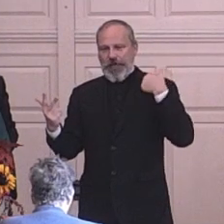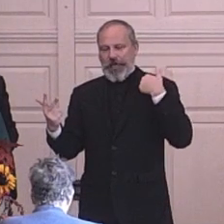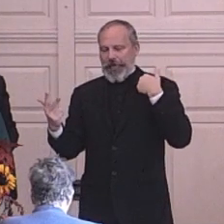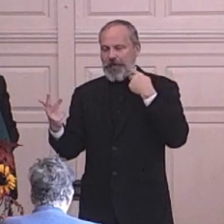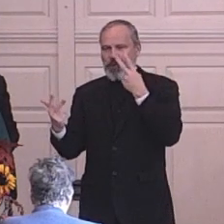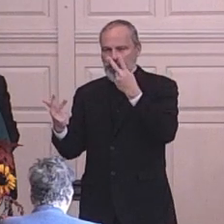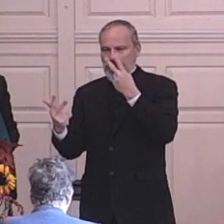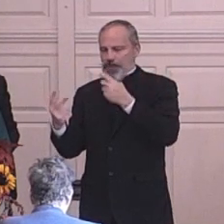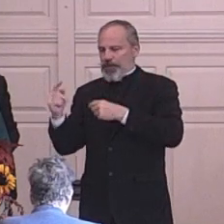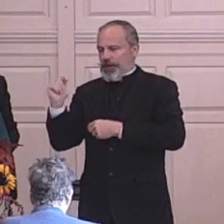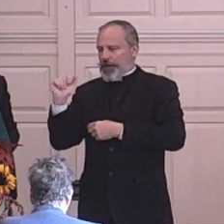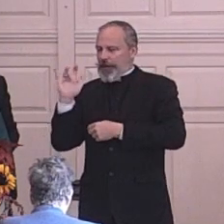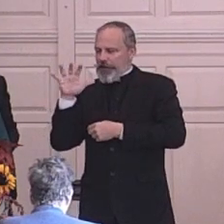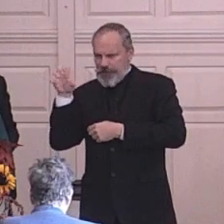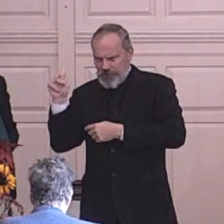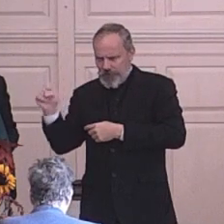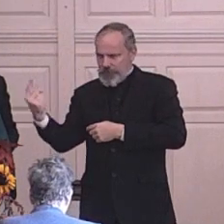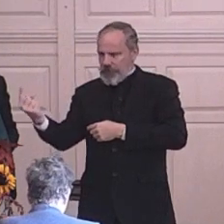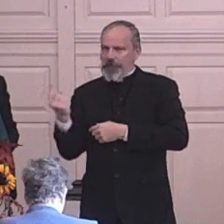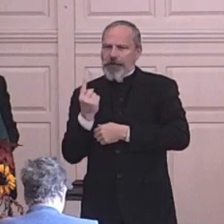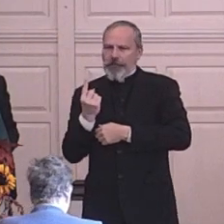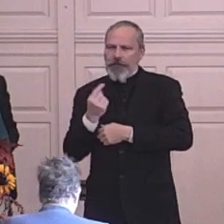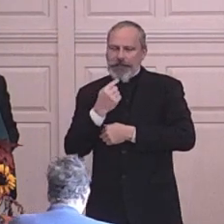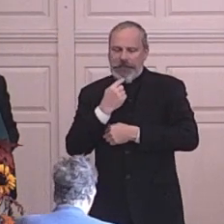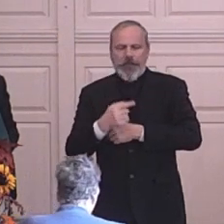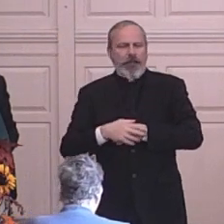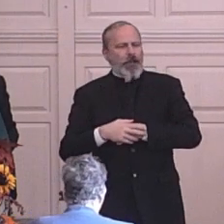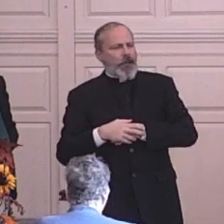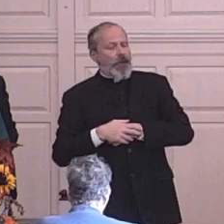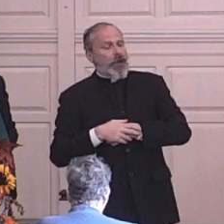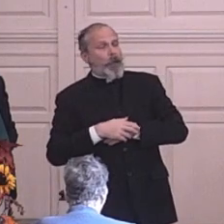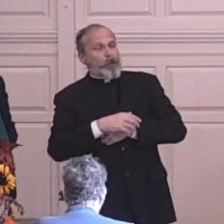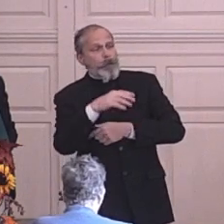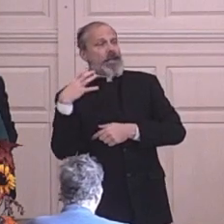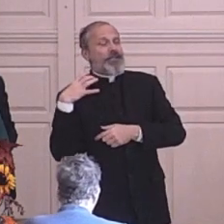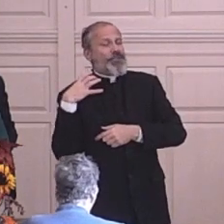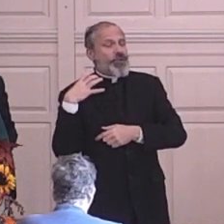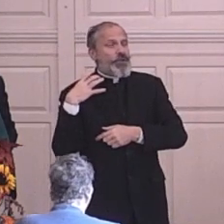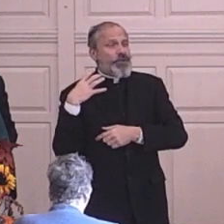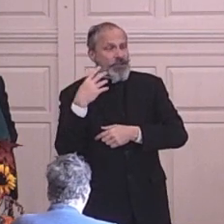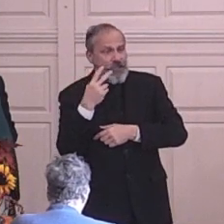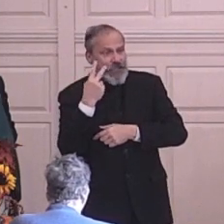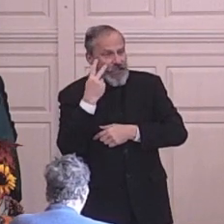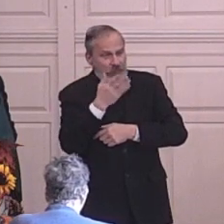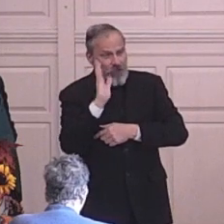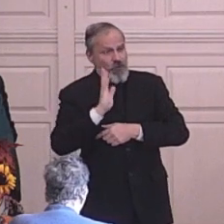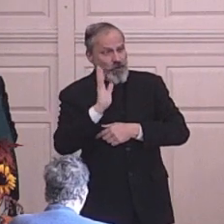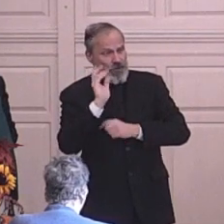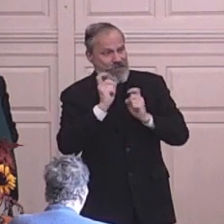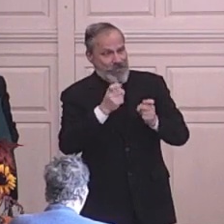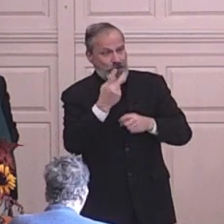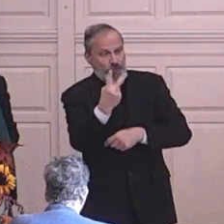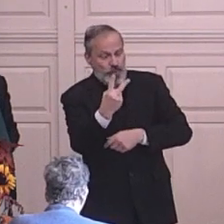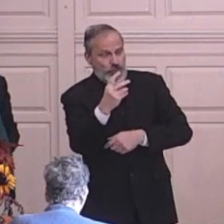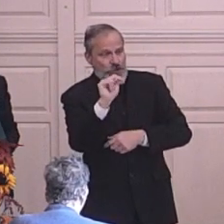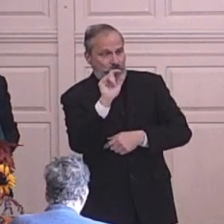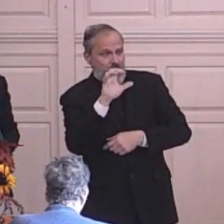who had received 2 talents also came forward and said, "Master, you gave me